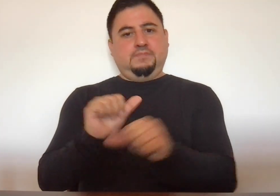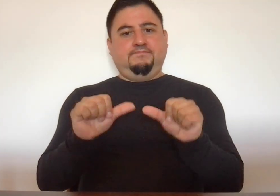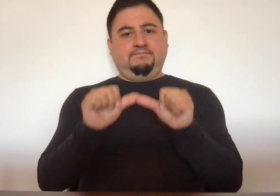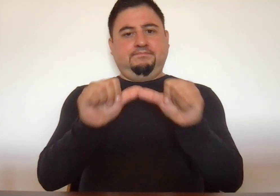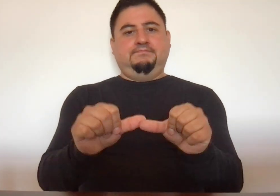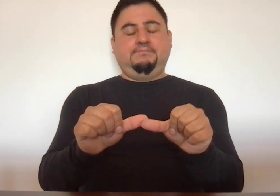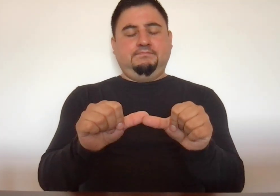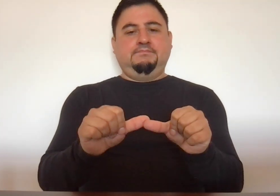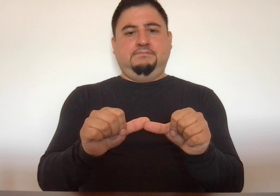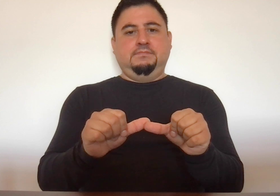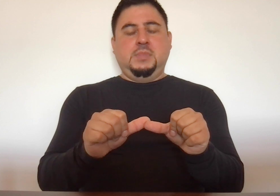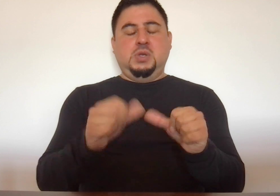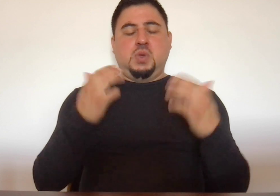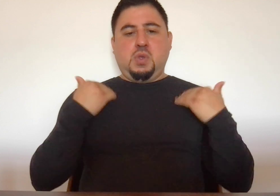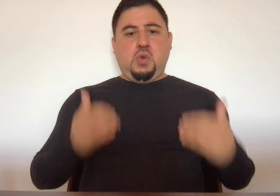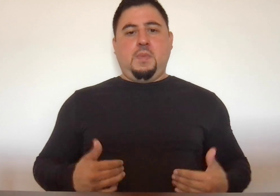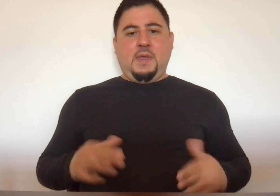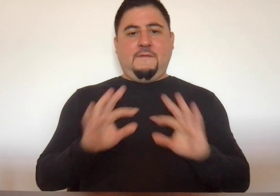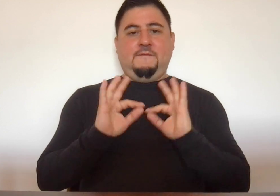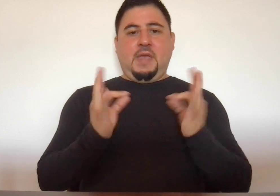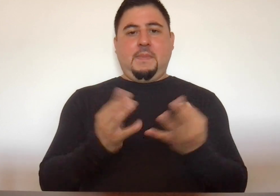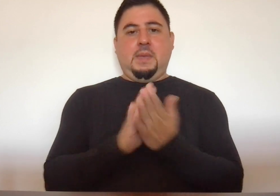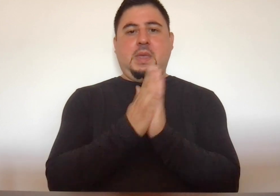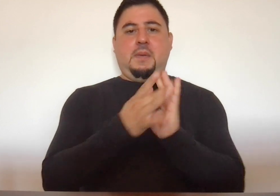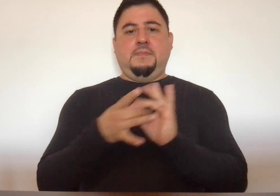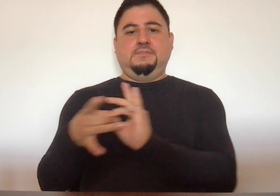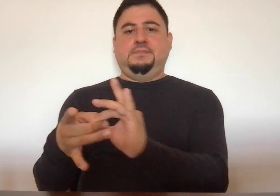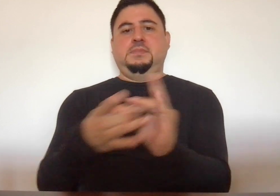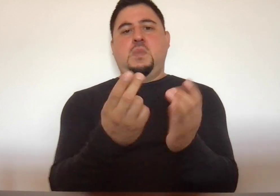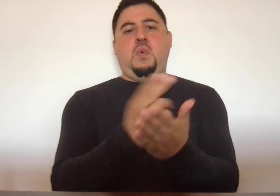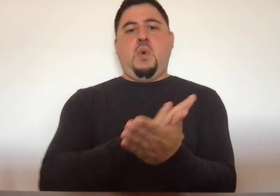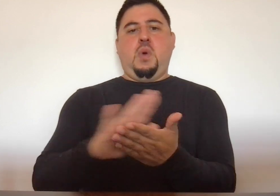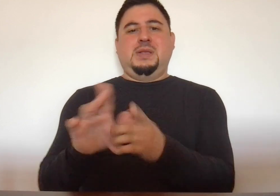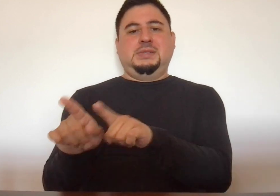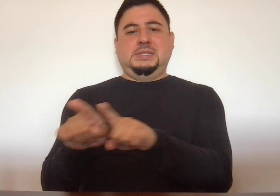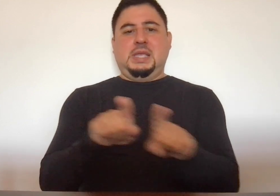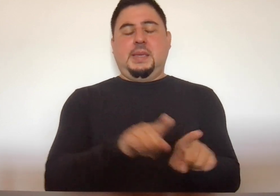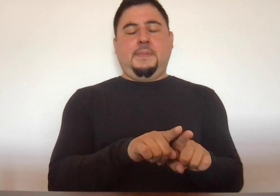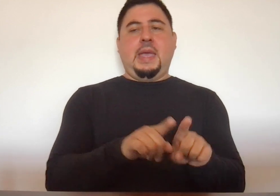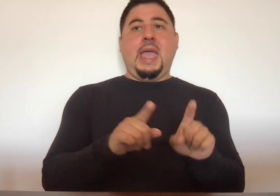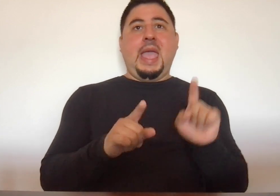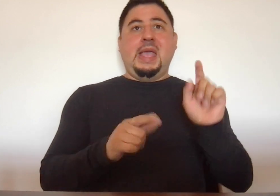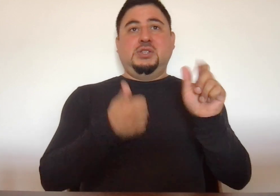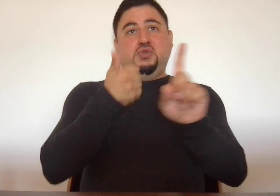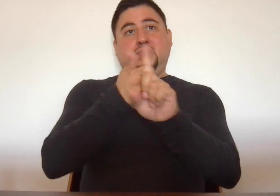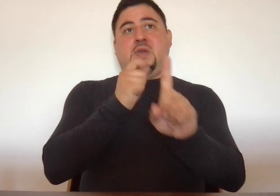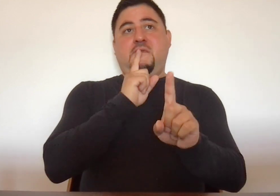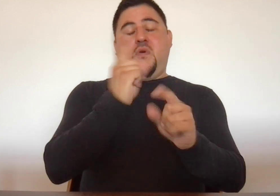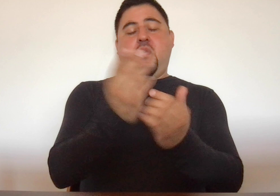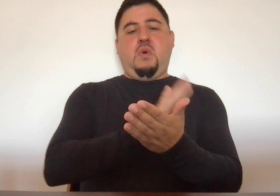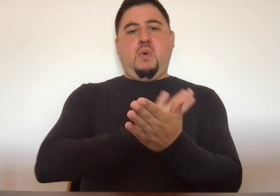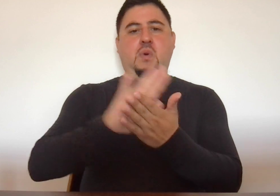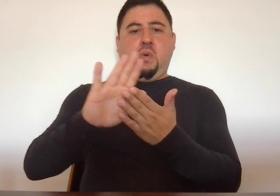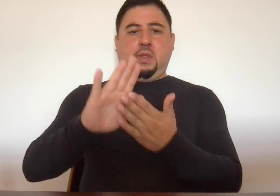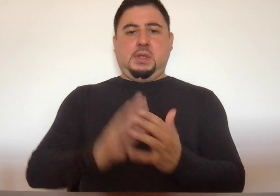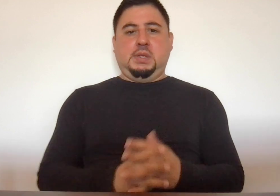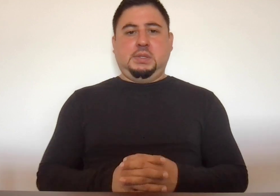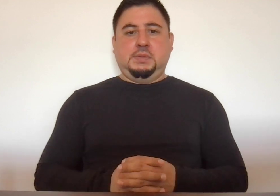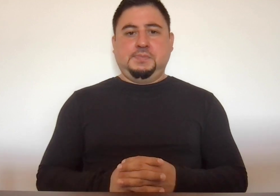so that the human family may become holy, just as you yourself are holy. Look, we